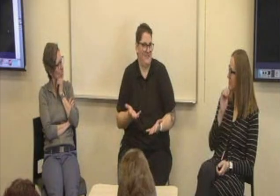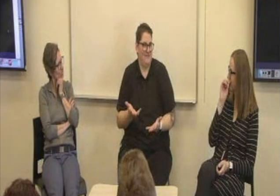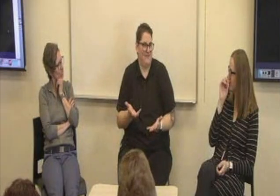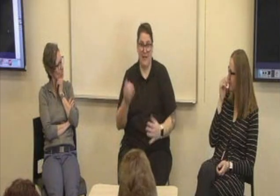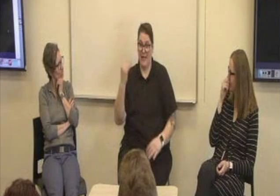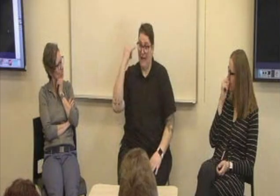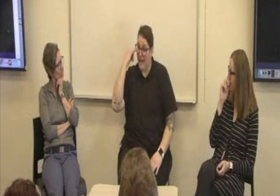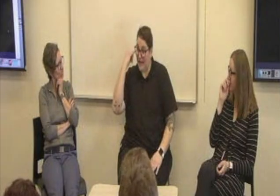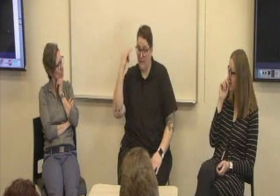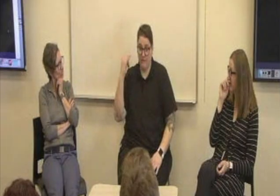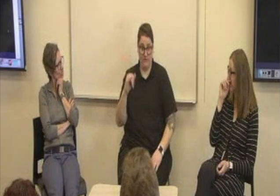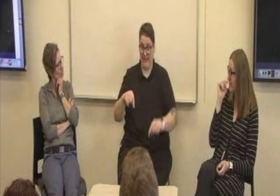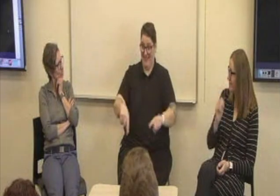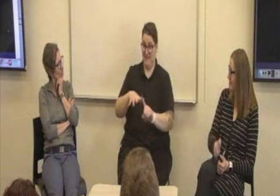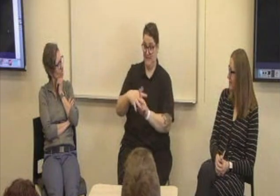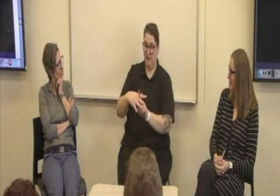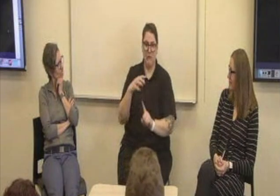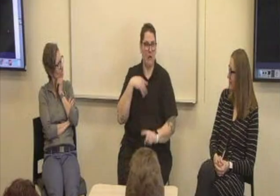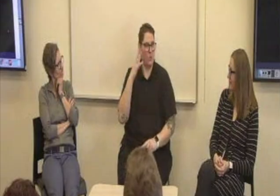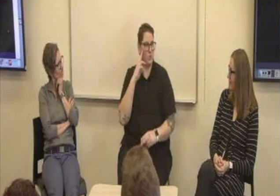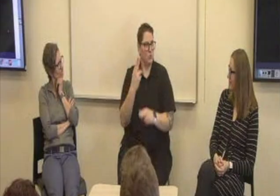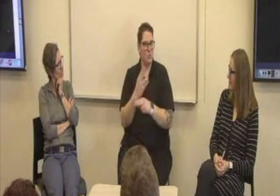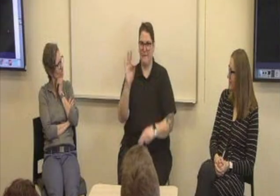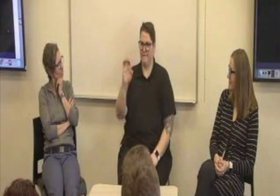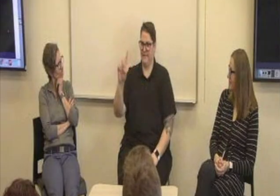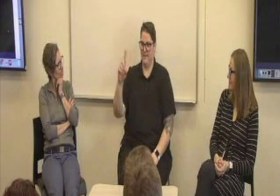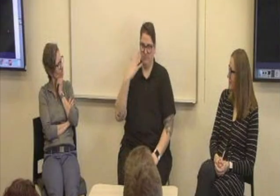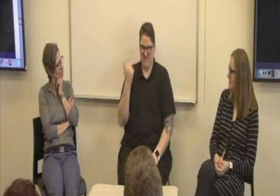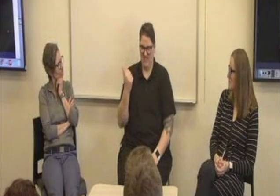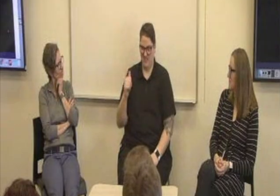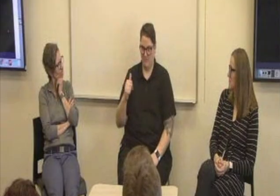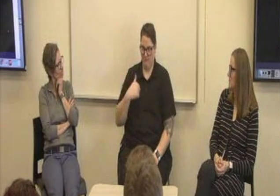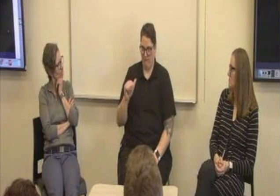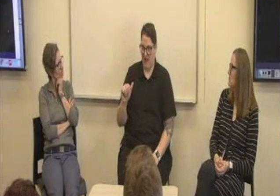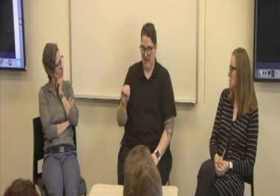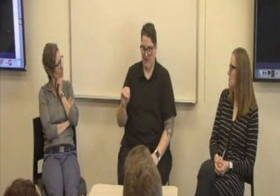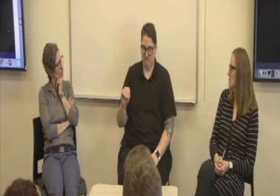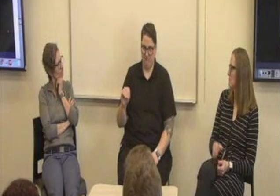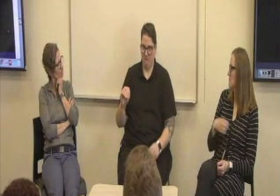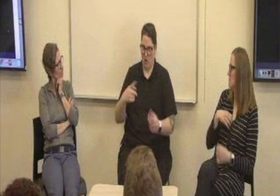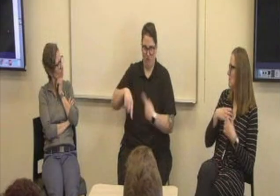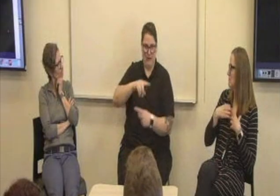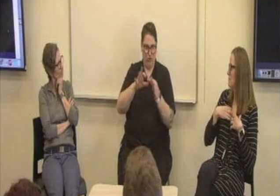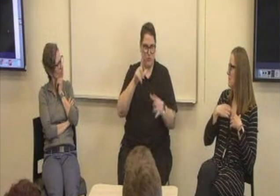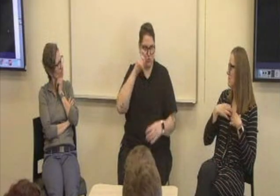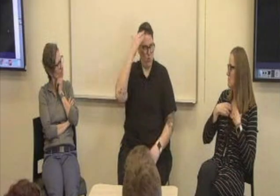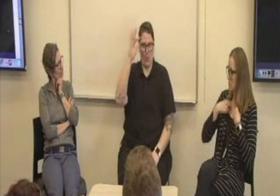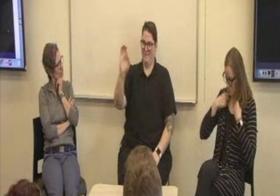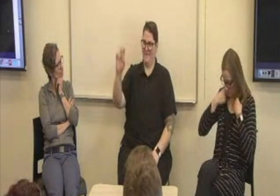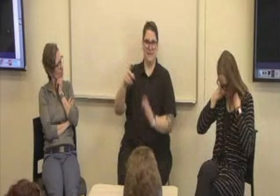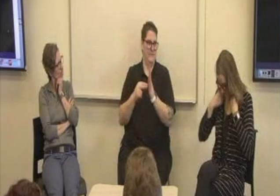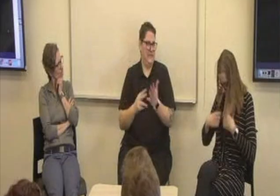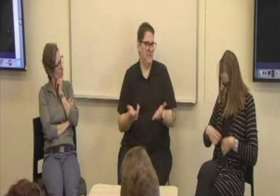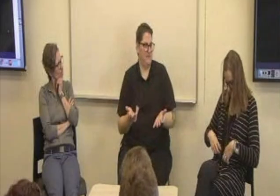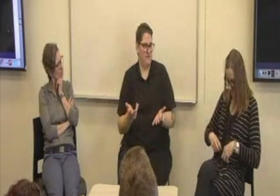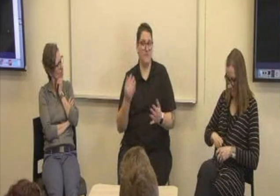Anytime I choose a particular word for interpretation, it really depends on my audience. In a context like this, in an interpreting